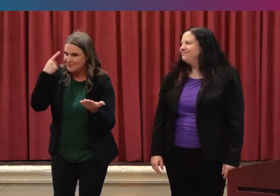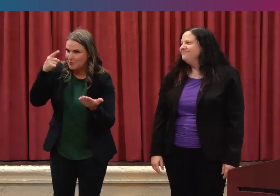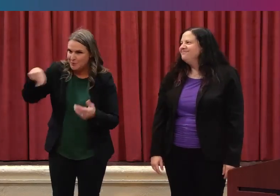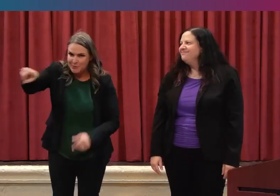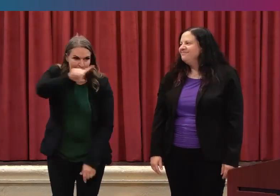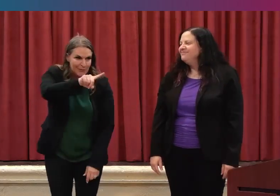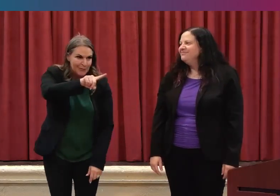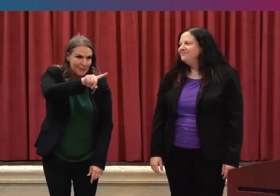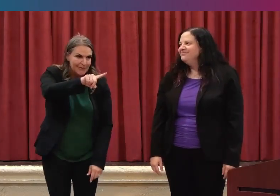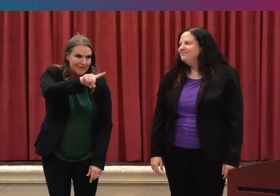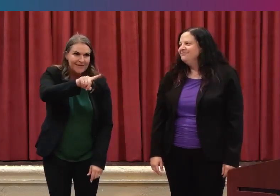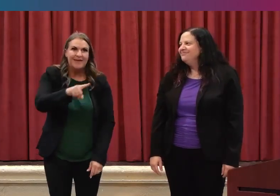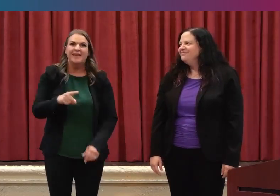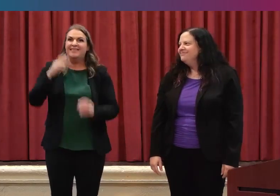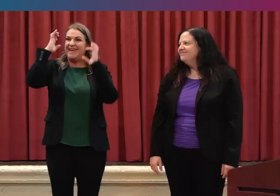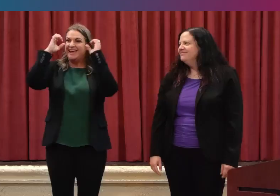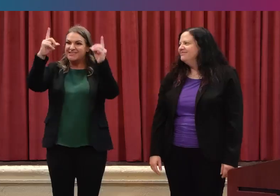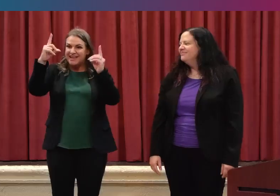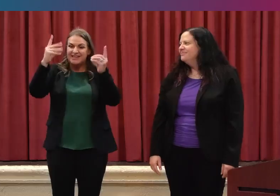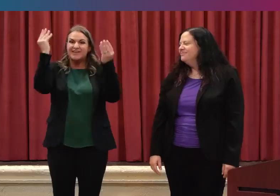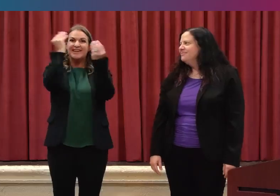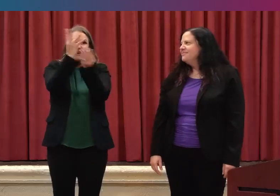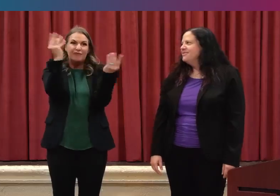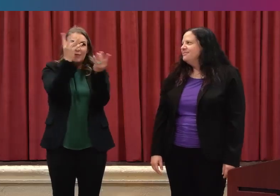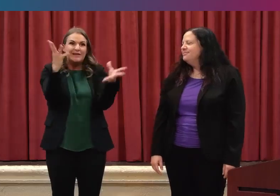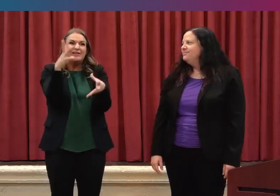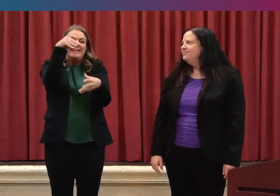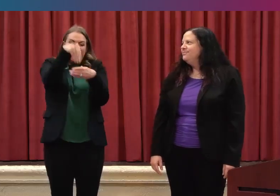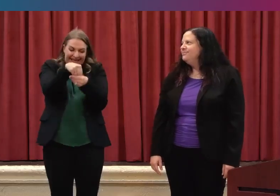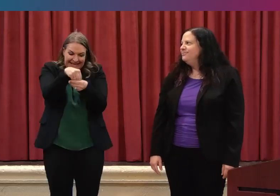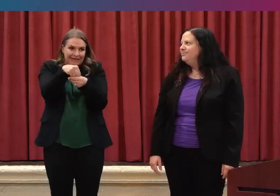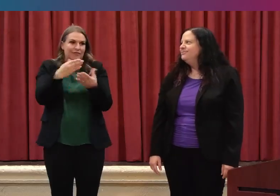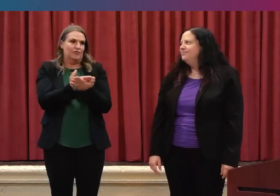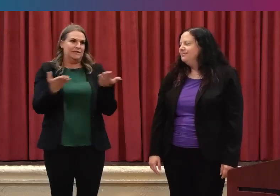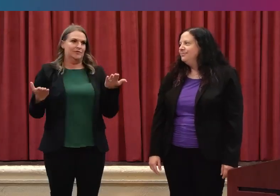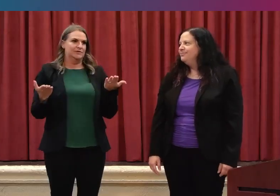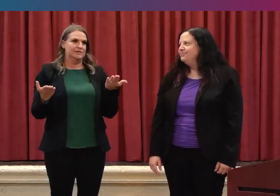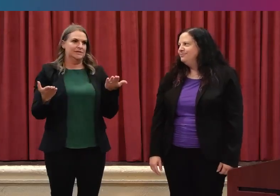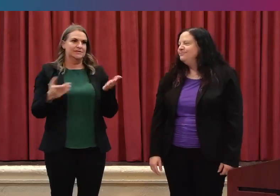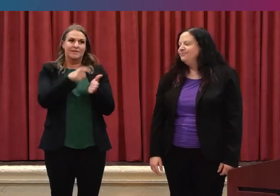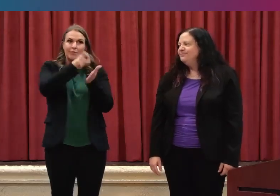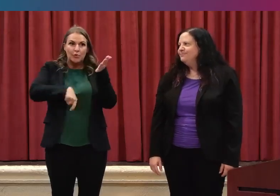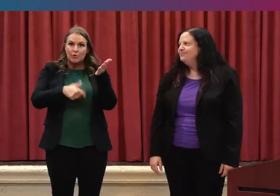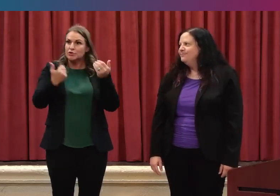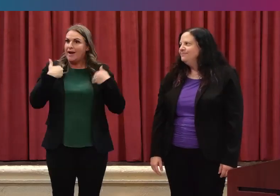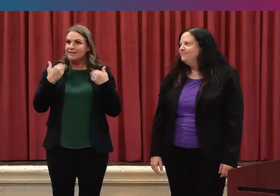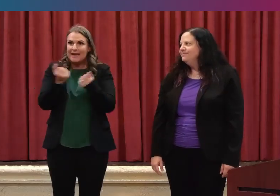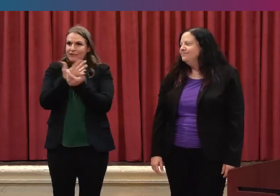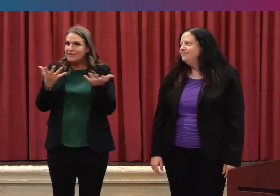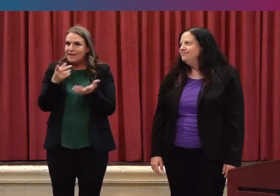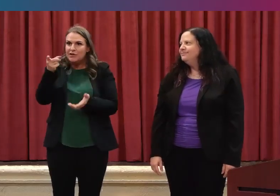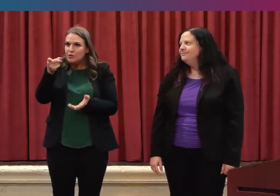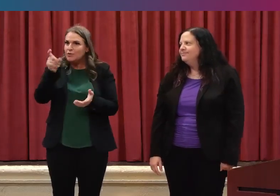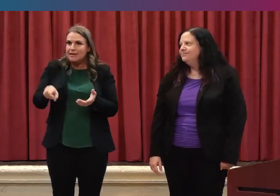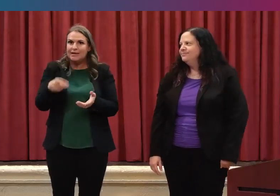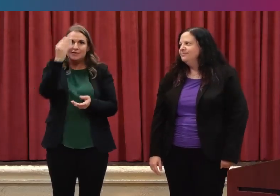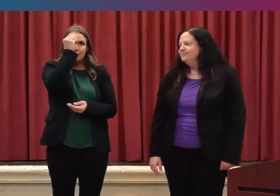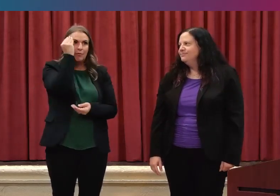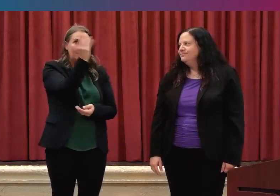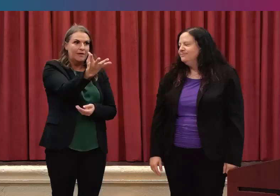So we have resources for all of you. The information, the educational pieces are in the resource.